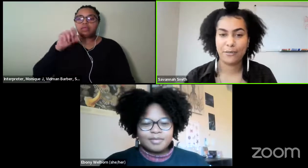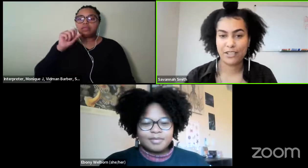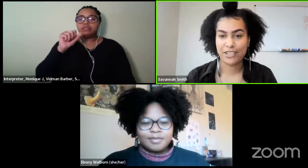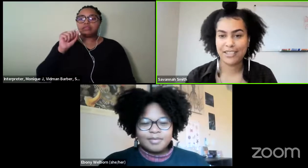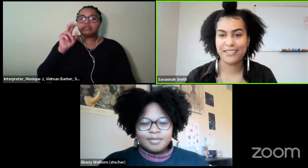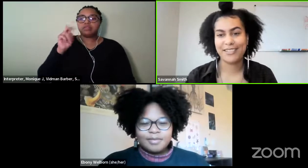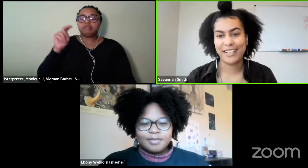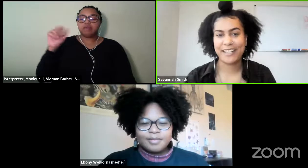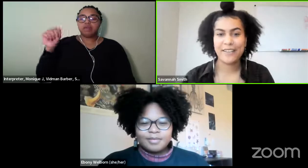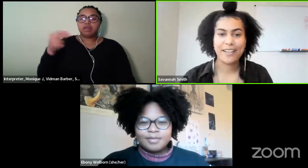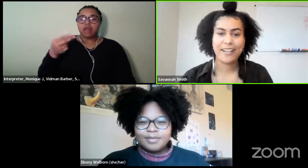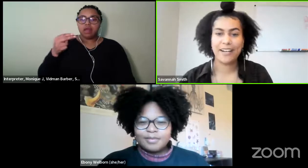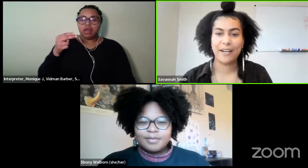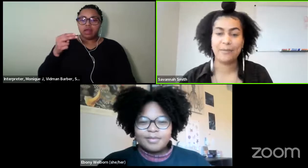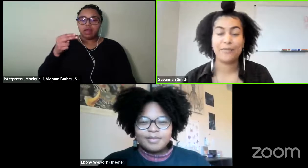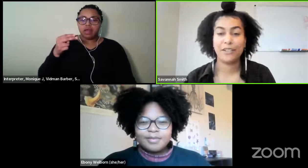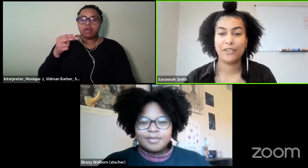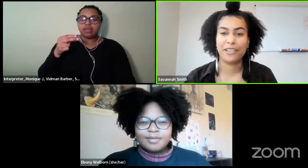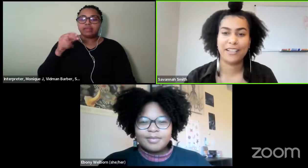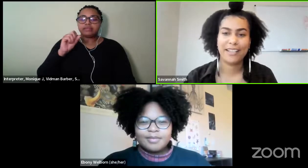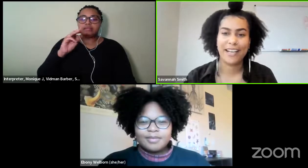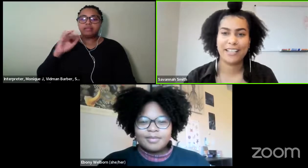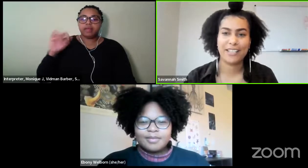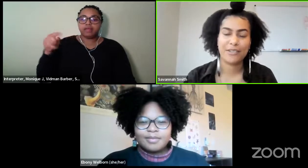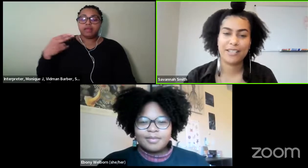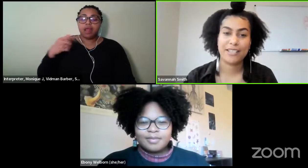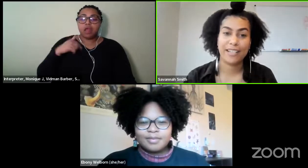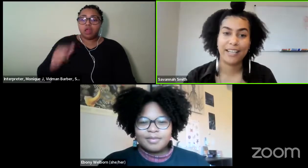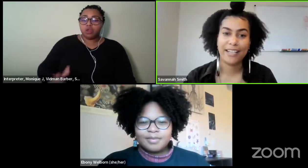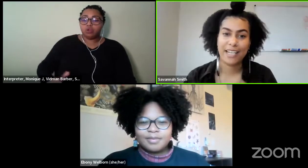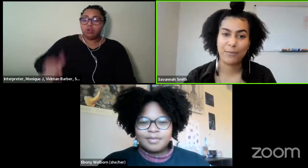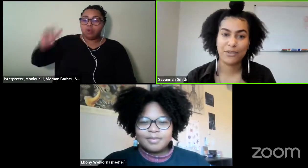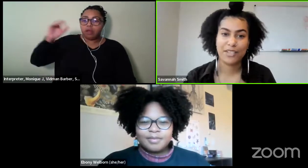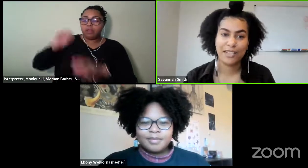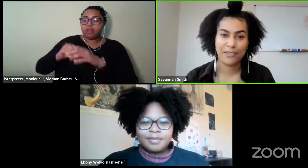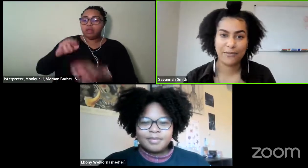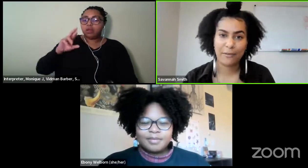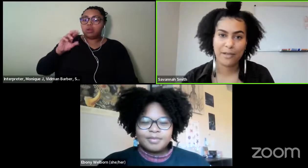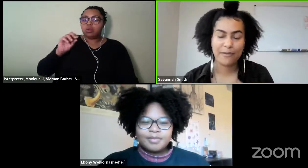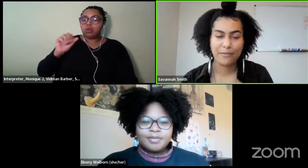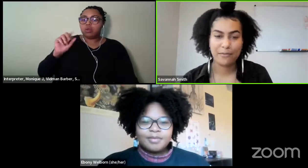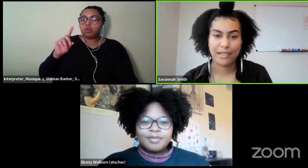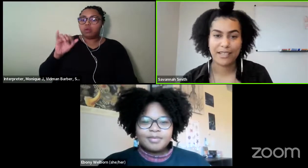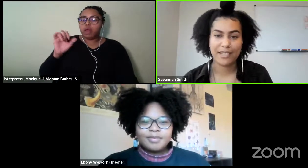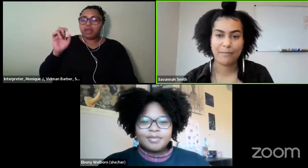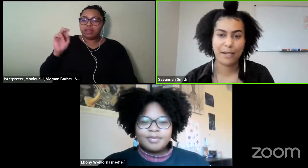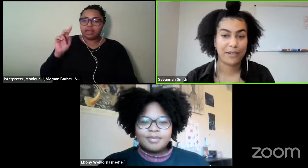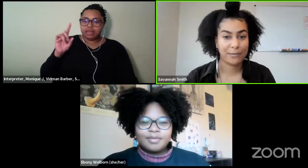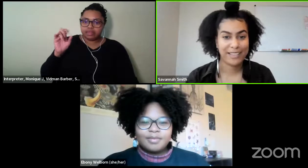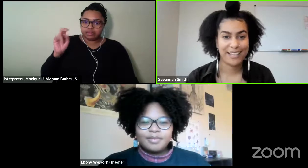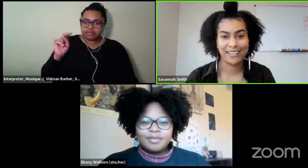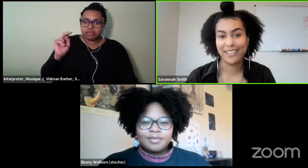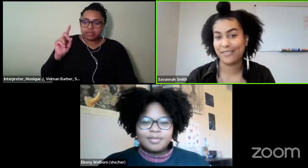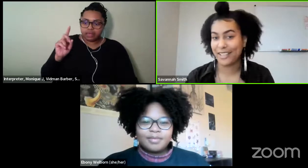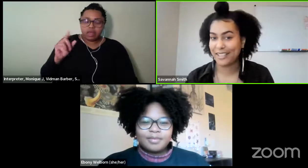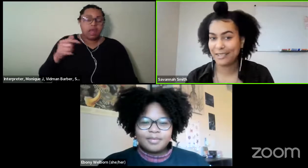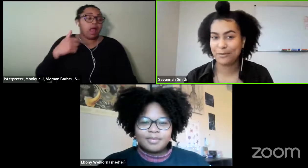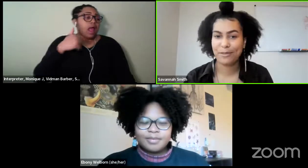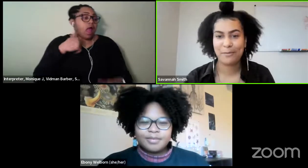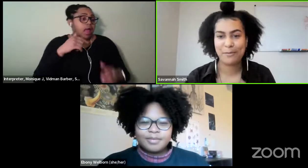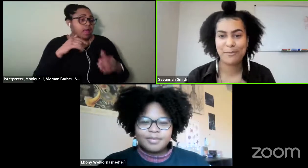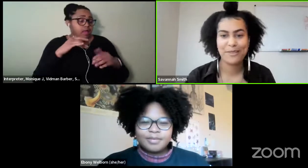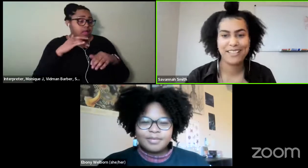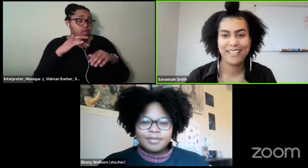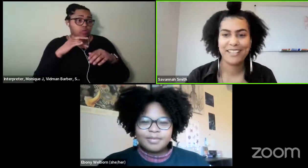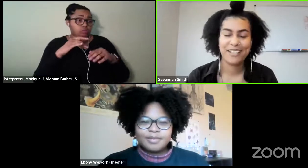area of Washington State. Early on, had an interest in animals and the environment because my family had a lot of